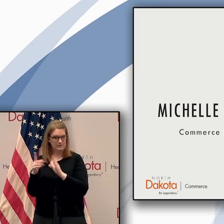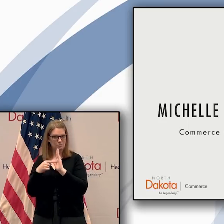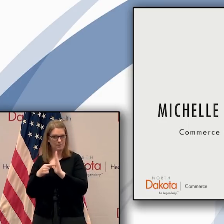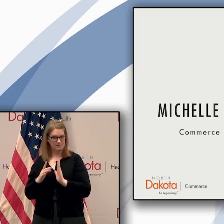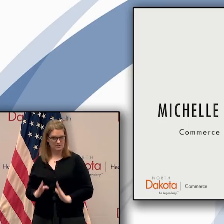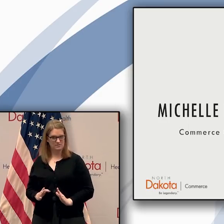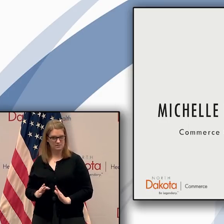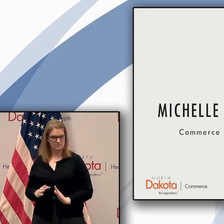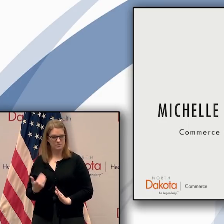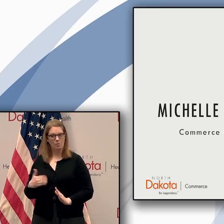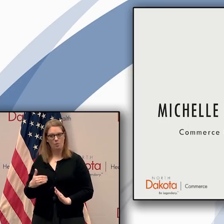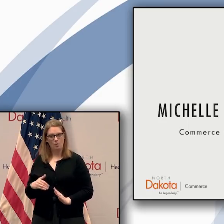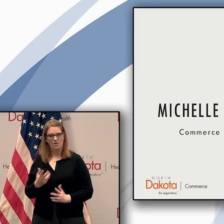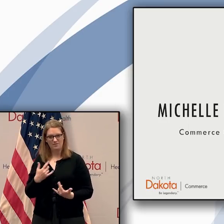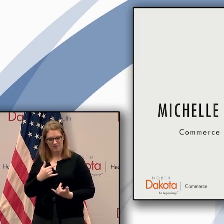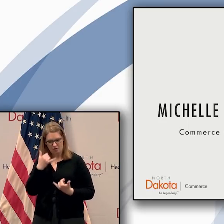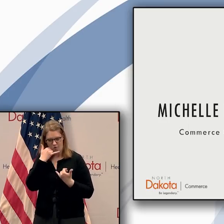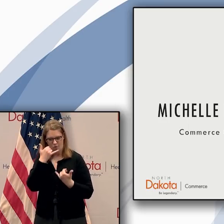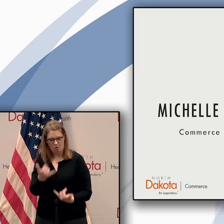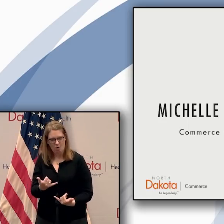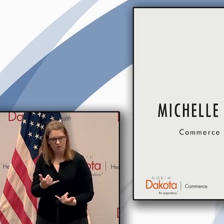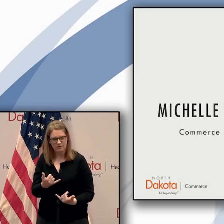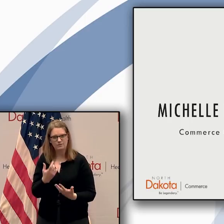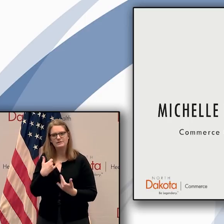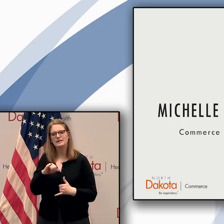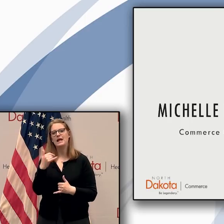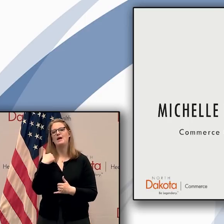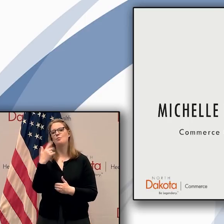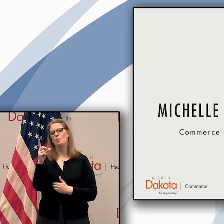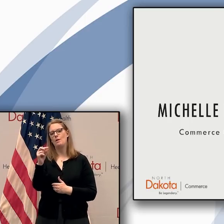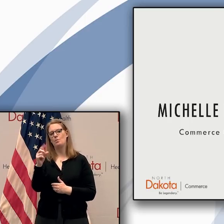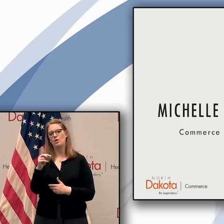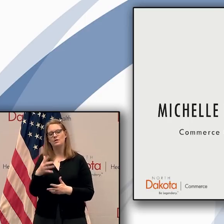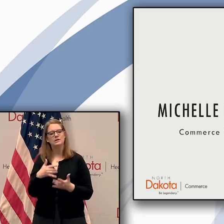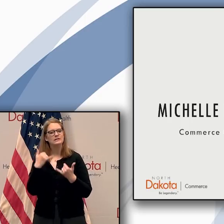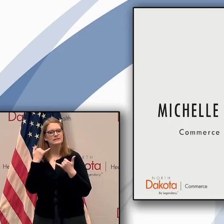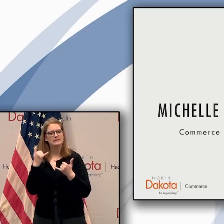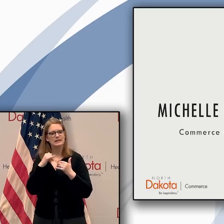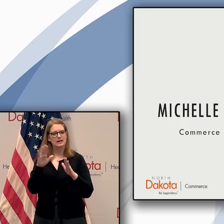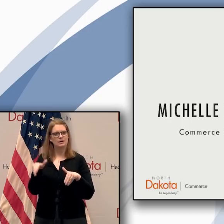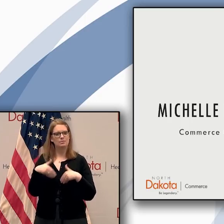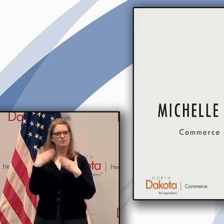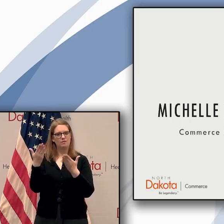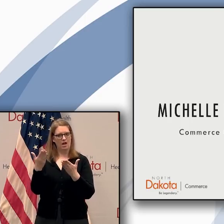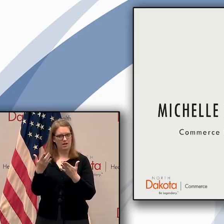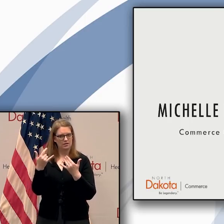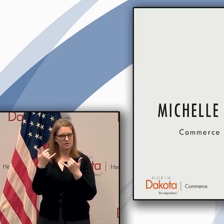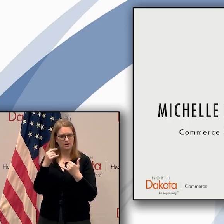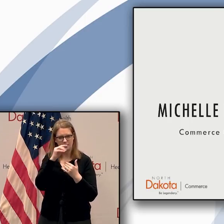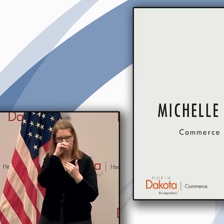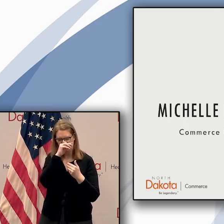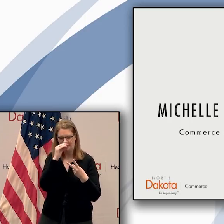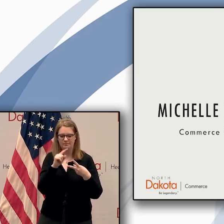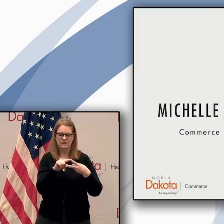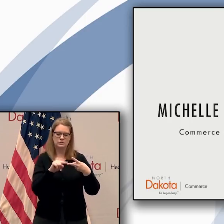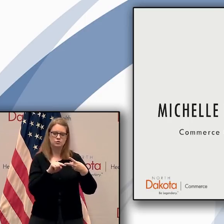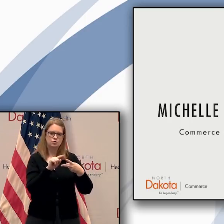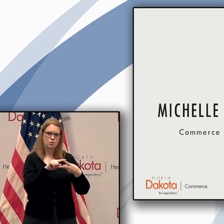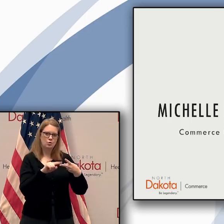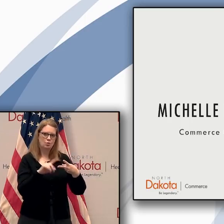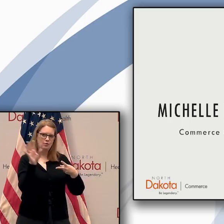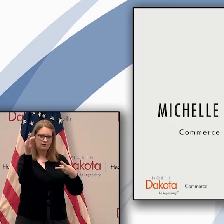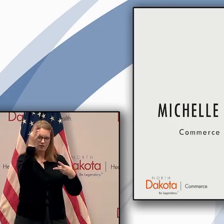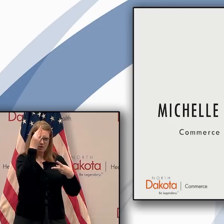in attendance so far, with one more to go. And today, I'd like to provide an update on the 2 federal